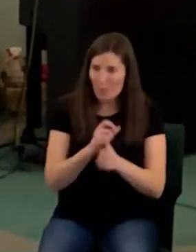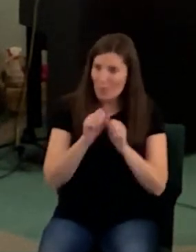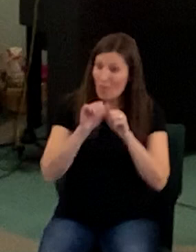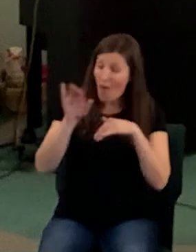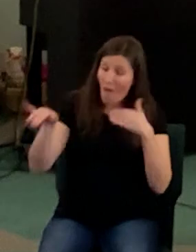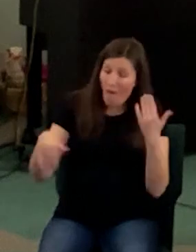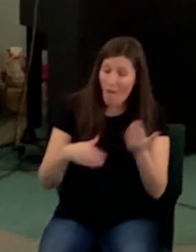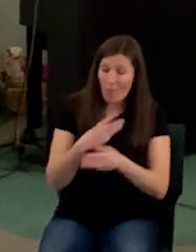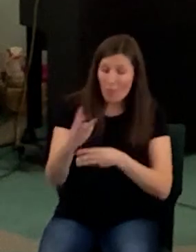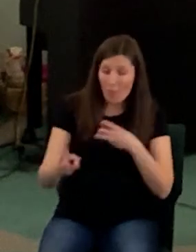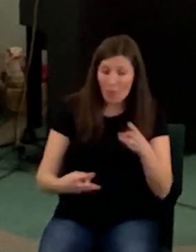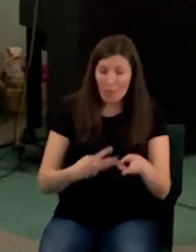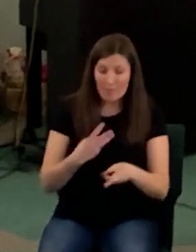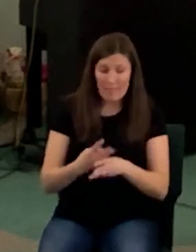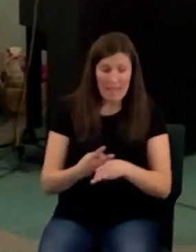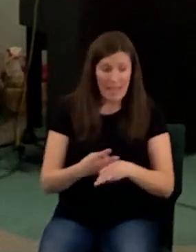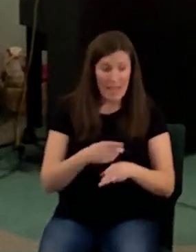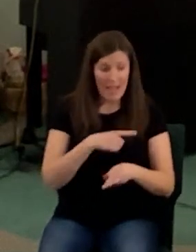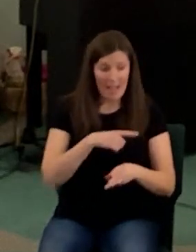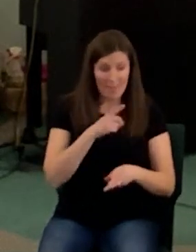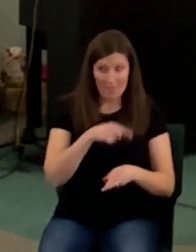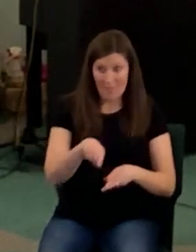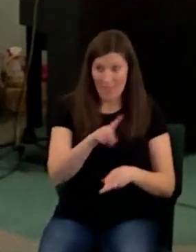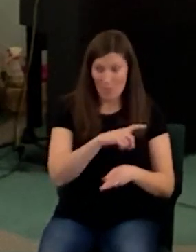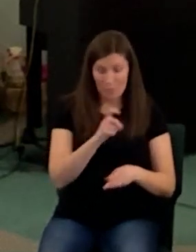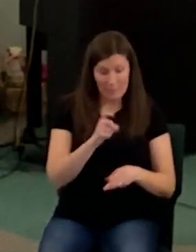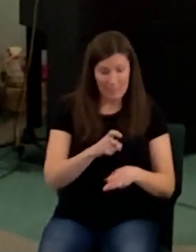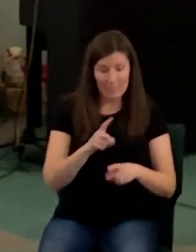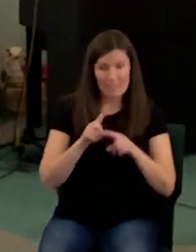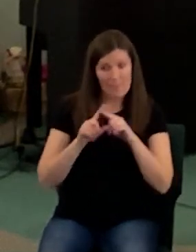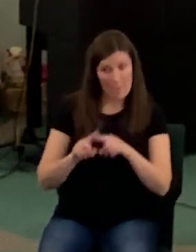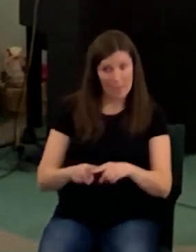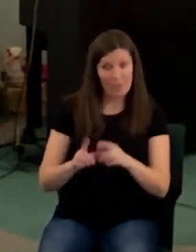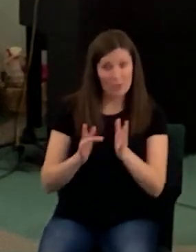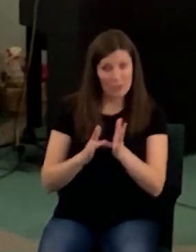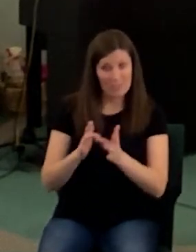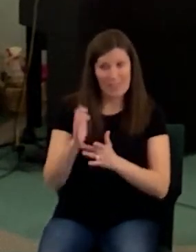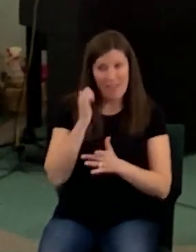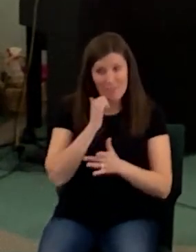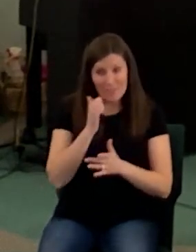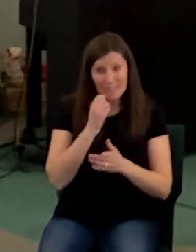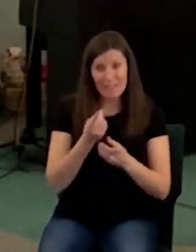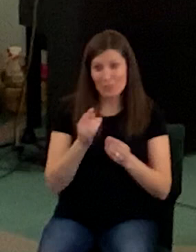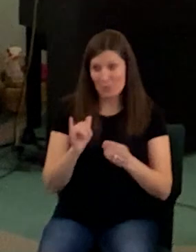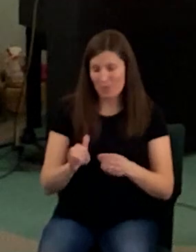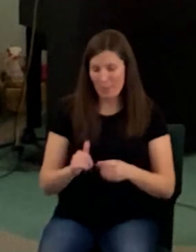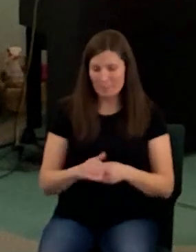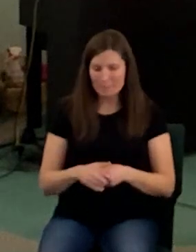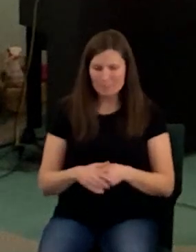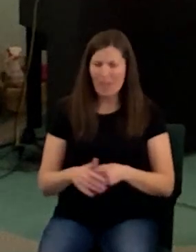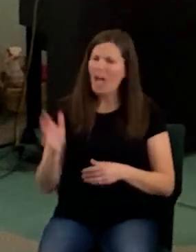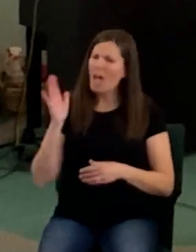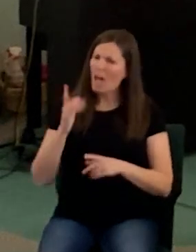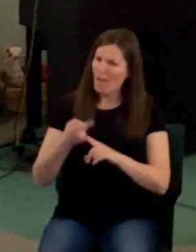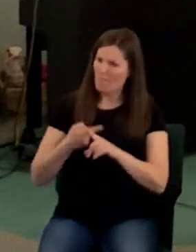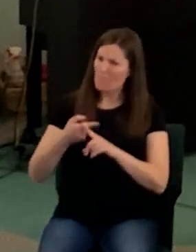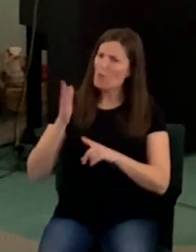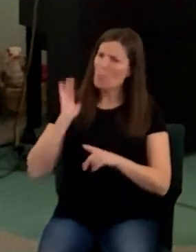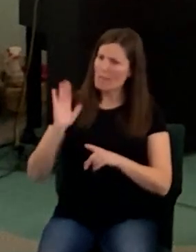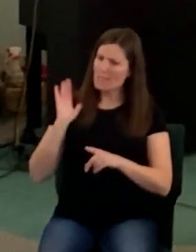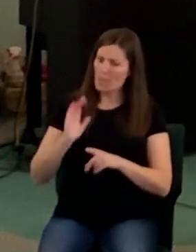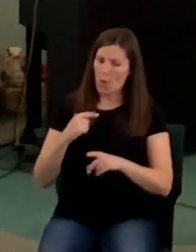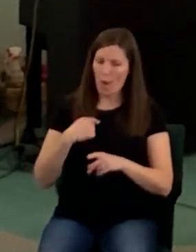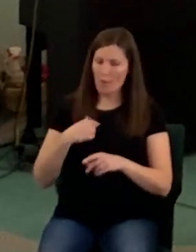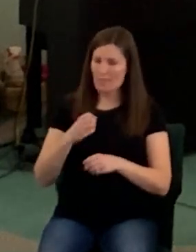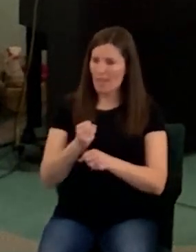and every day for his help to do that. I was at a coffee shop downtown a few months ago, and I was